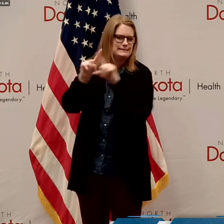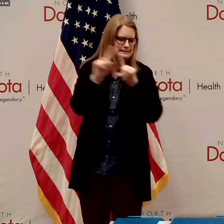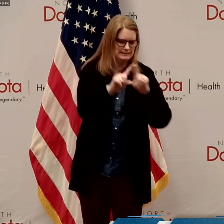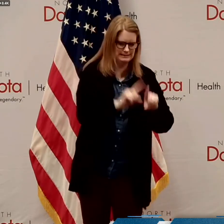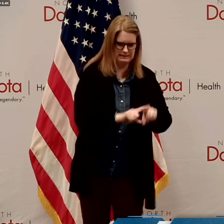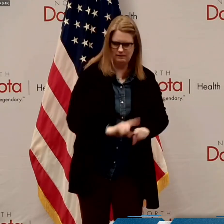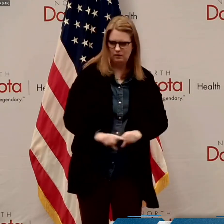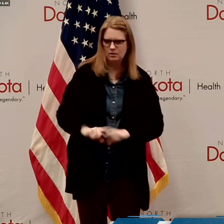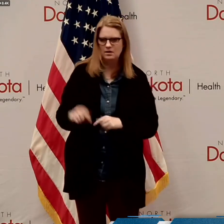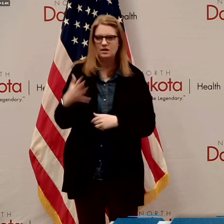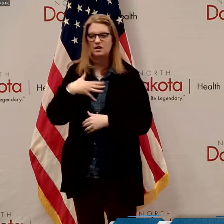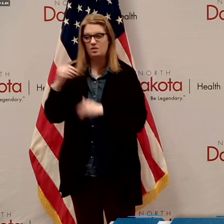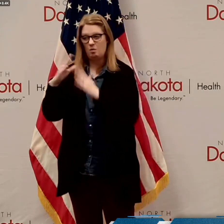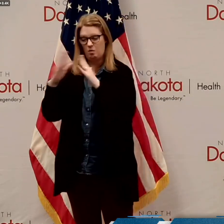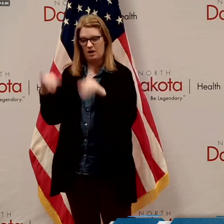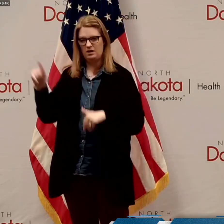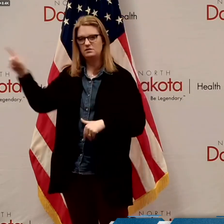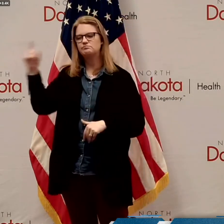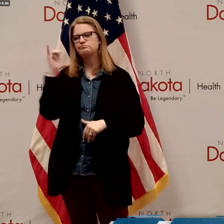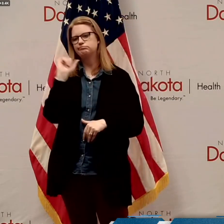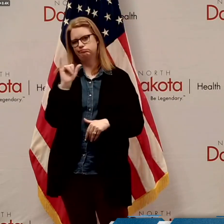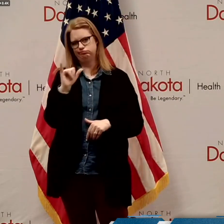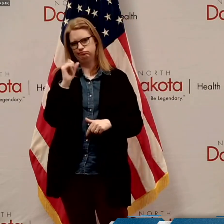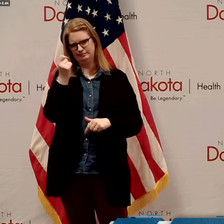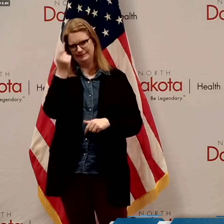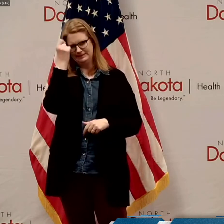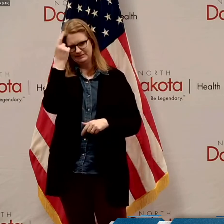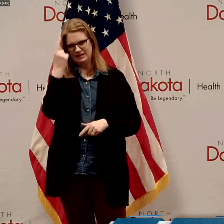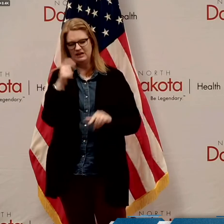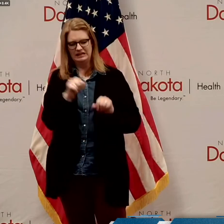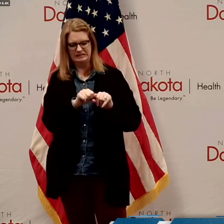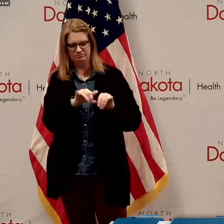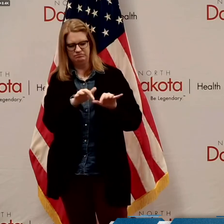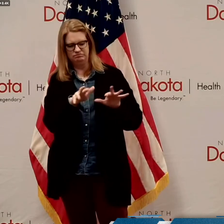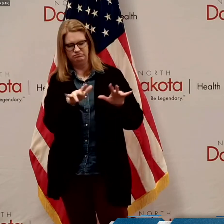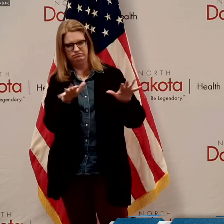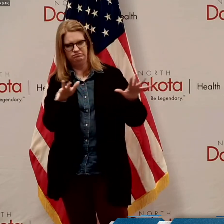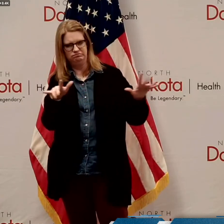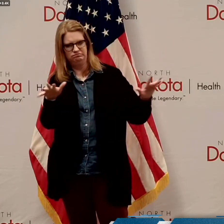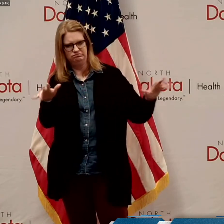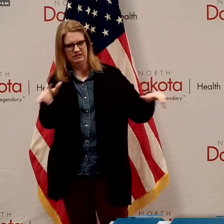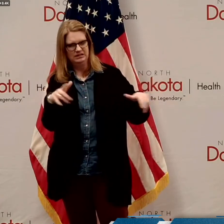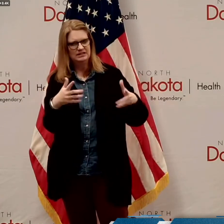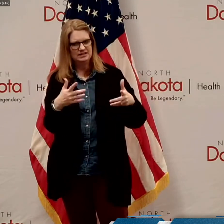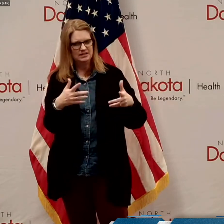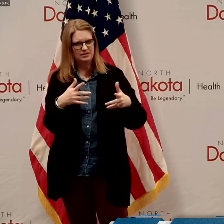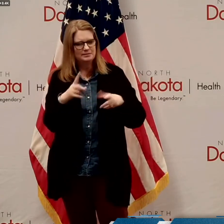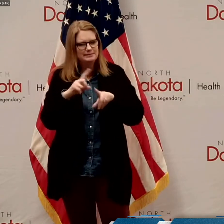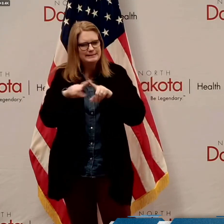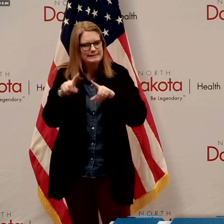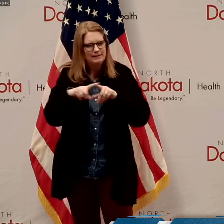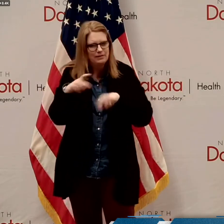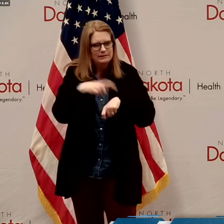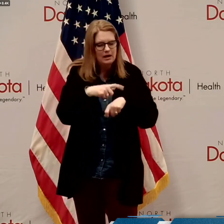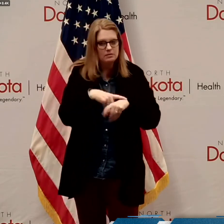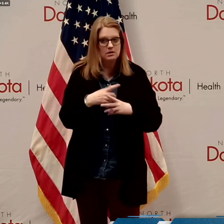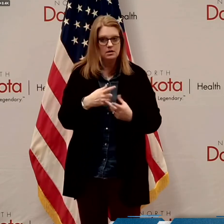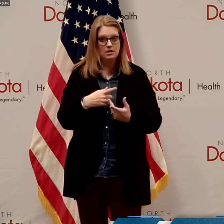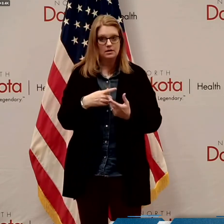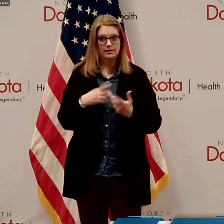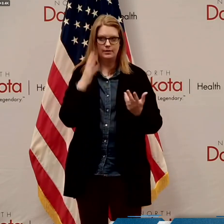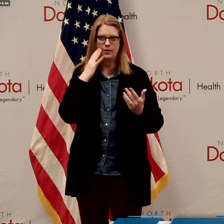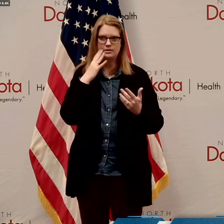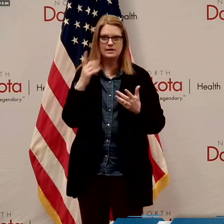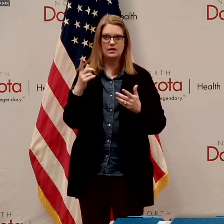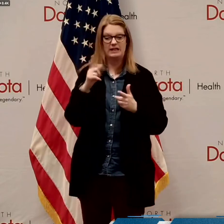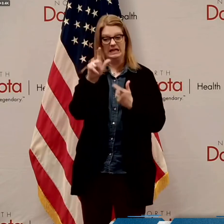this pandemic is reaching different parts of the countries at different timetables, so there are no specific dates like an